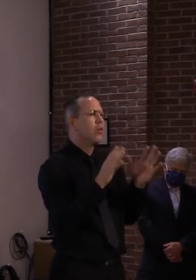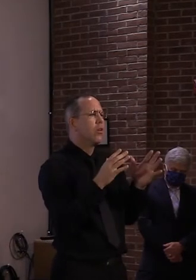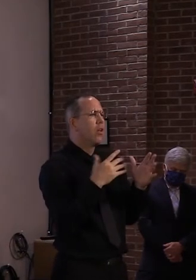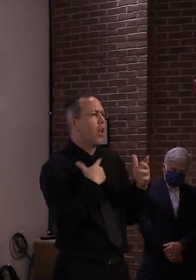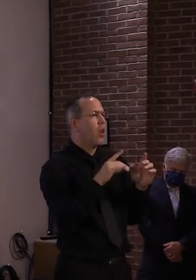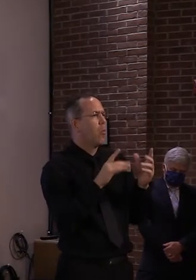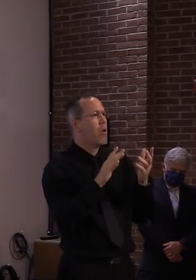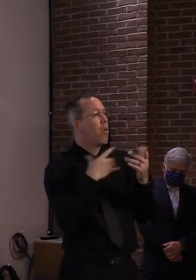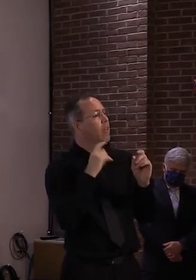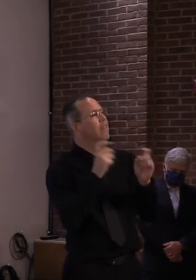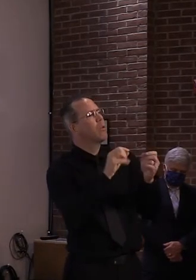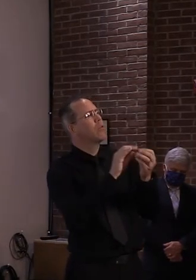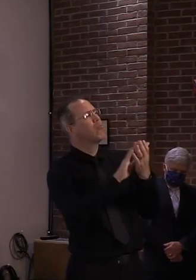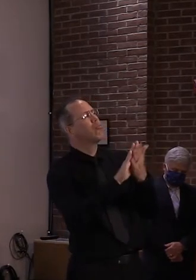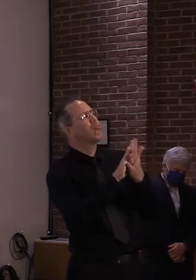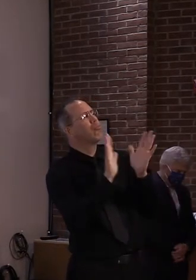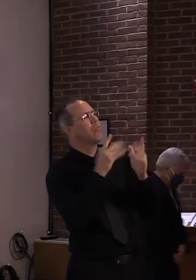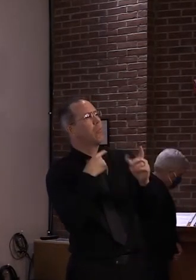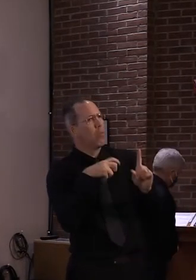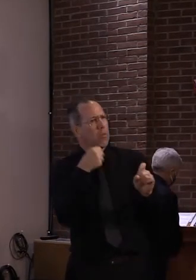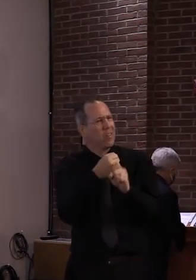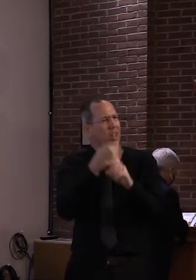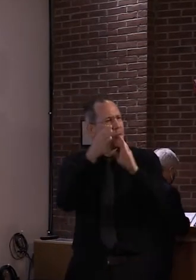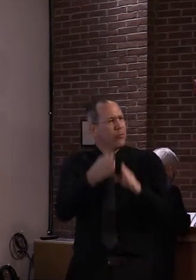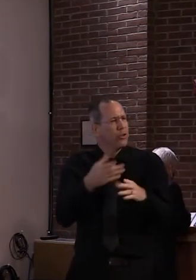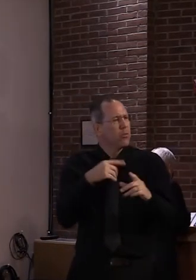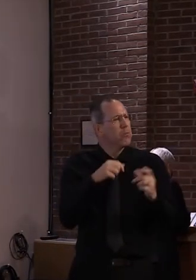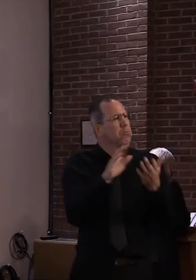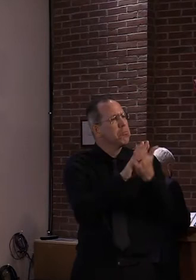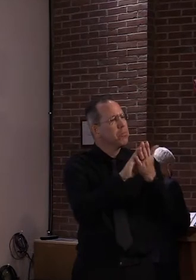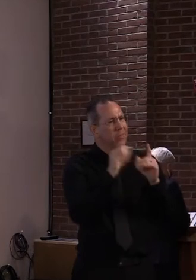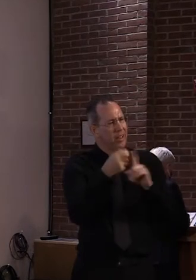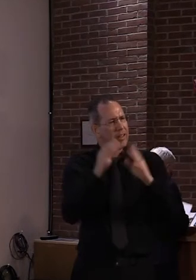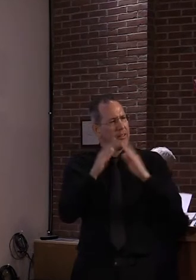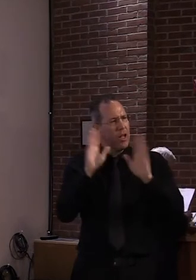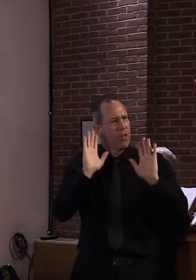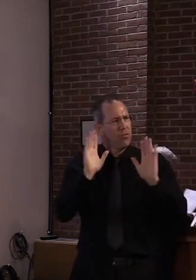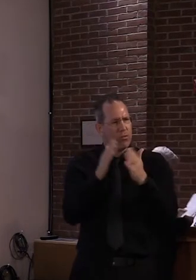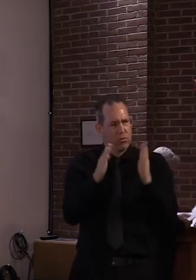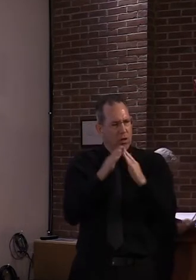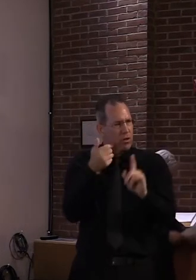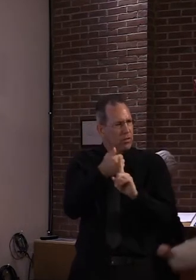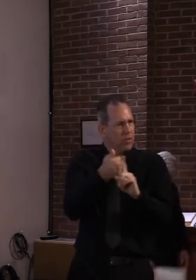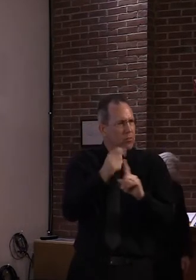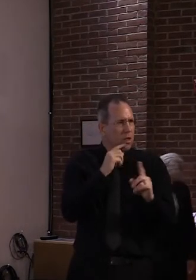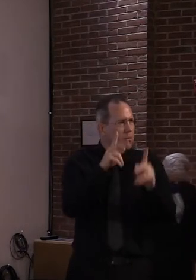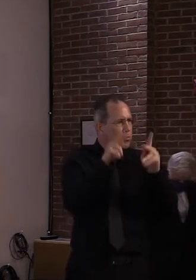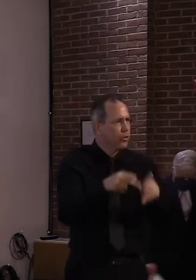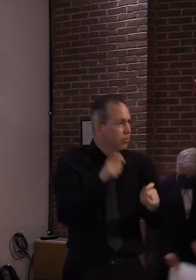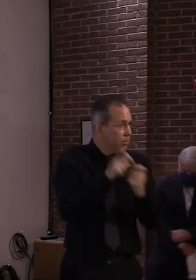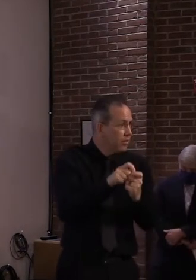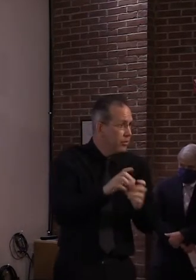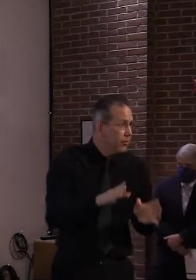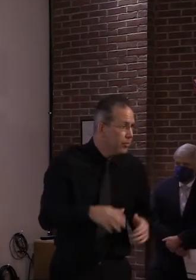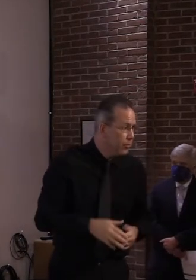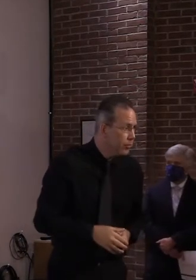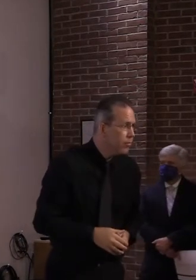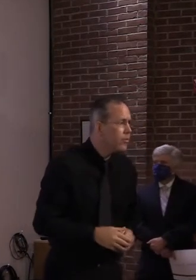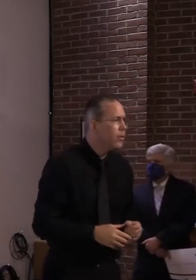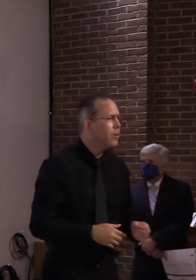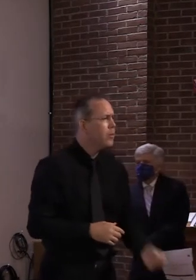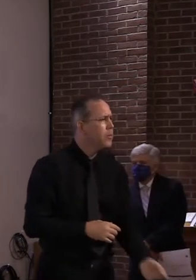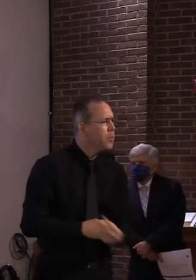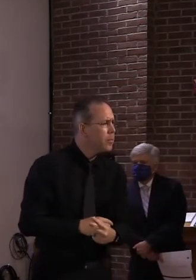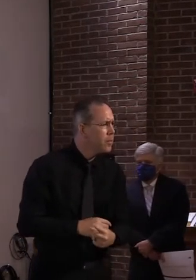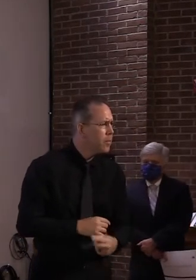Well, let me just, I want to follow up on that, but just a point of clarification on Fairhaven. So you didn't want to